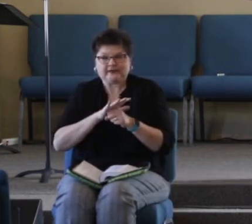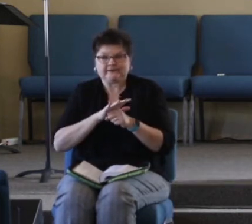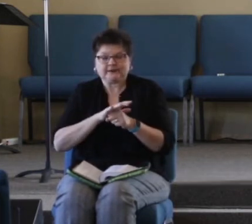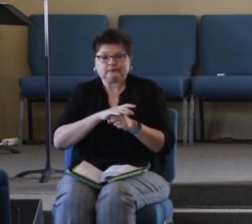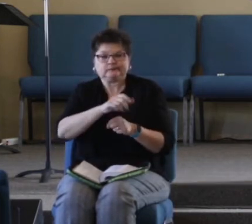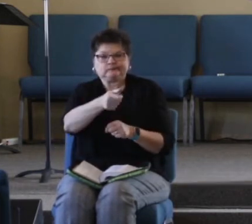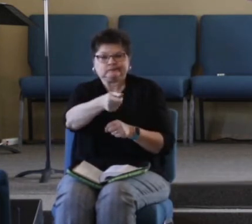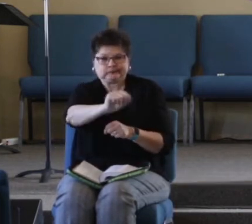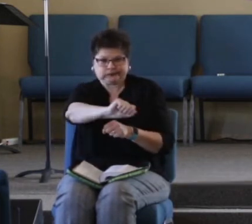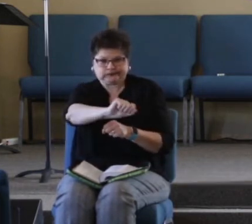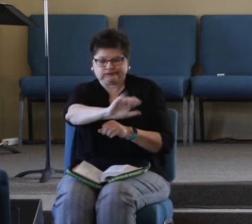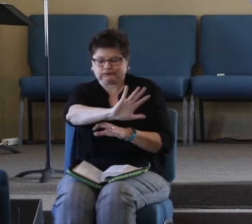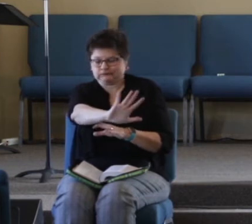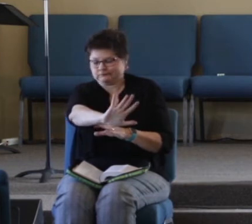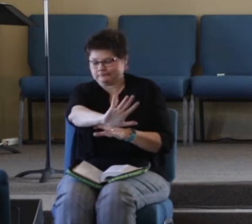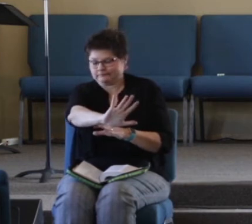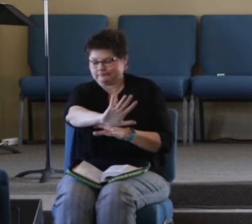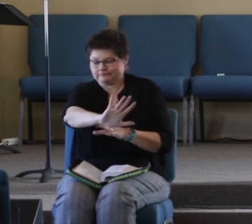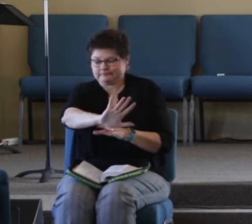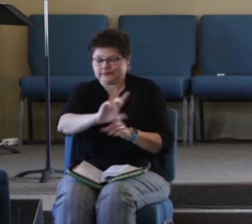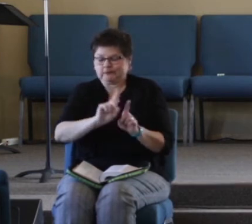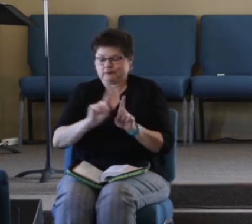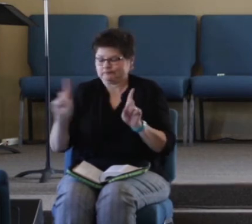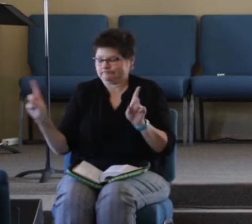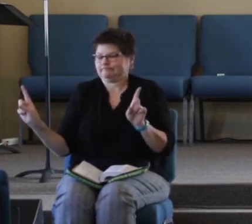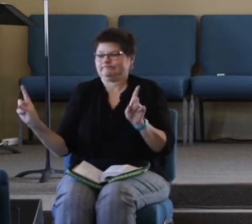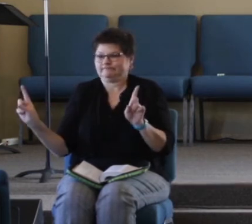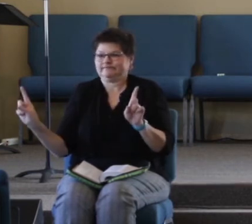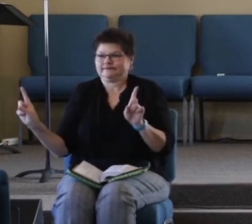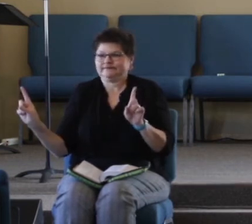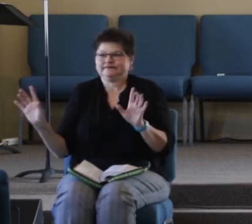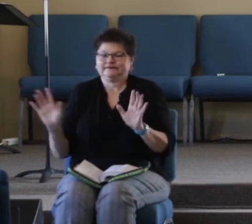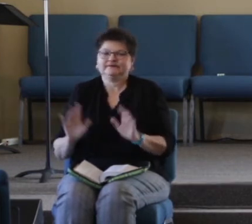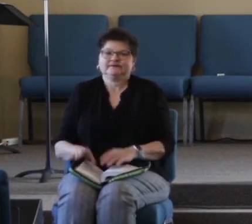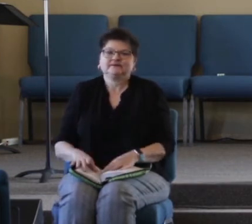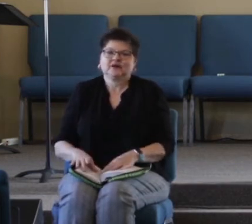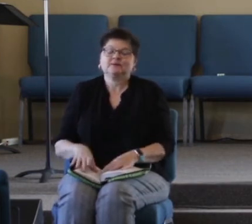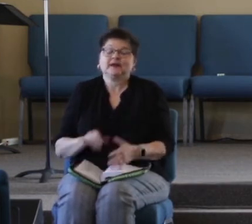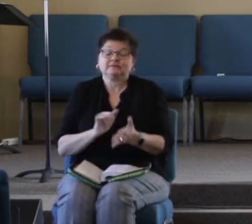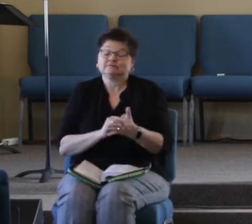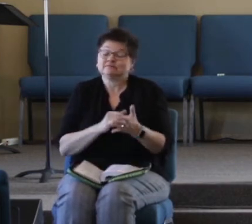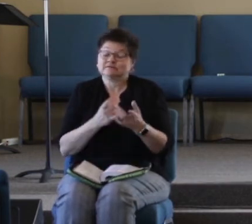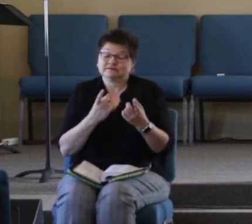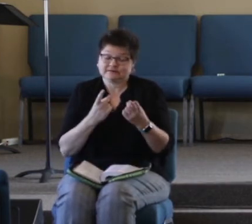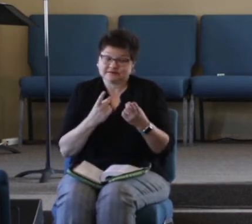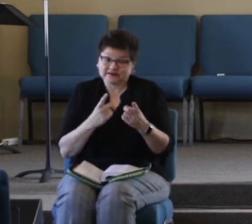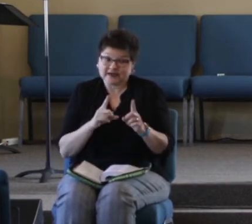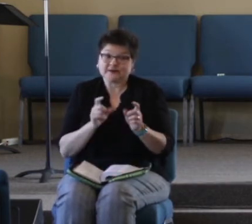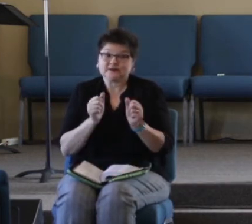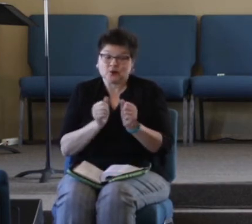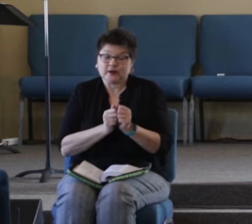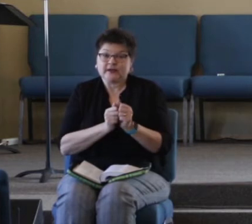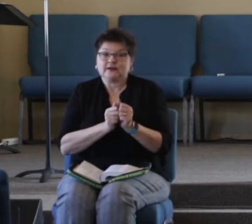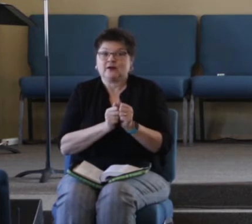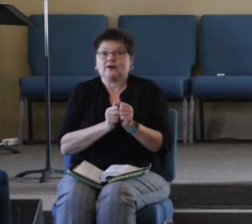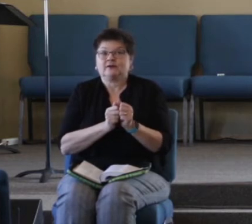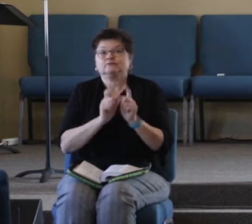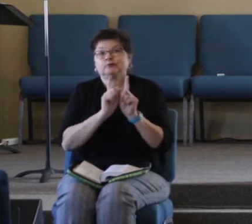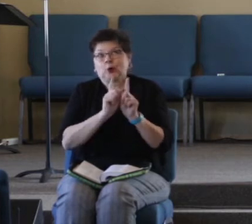off and to walk away. But you know, that comes with our walk with